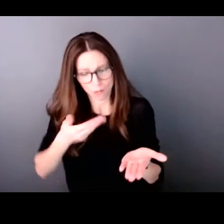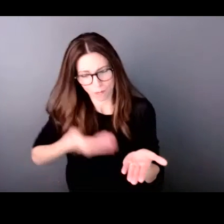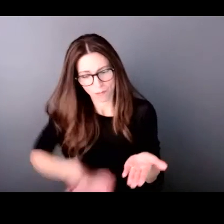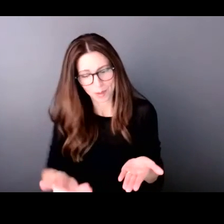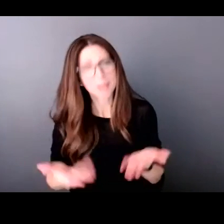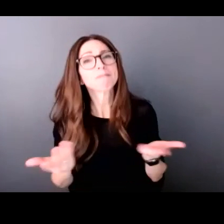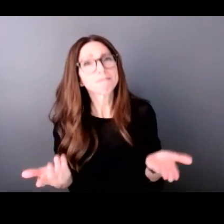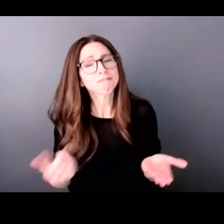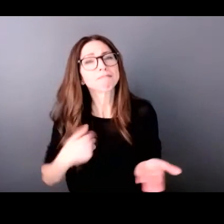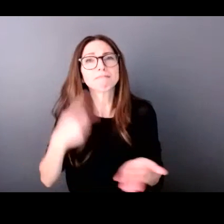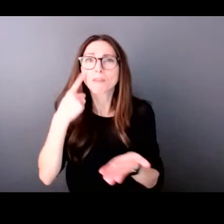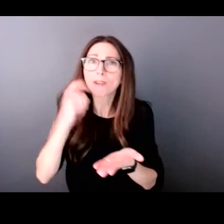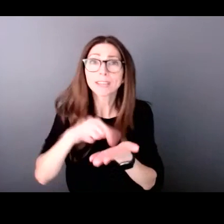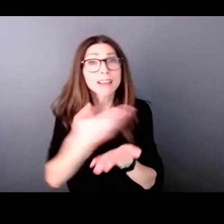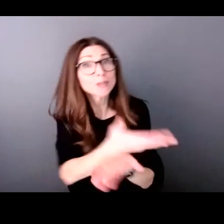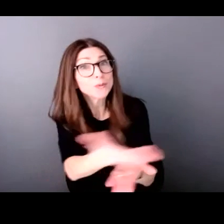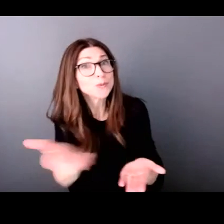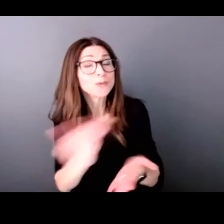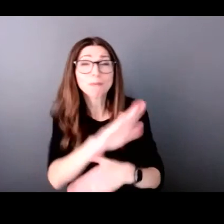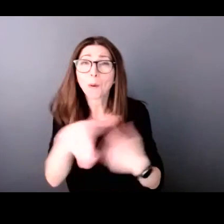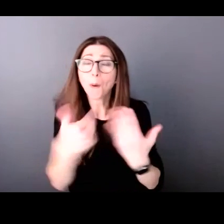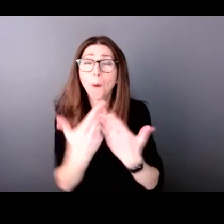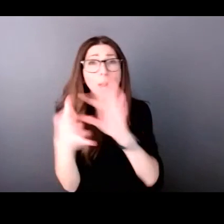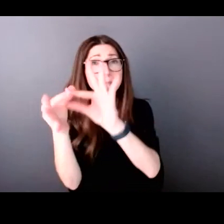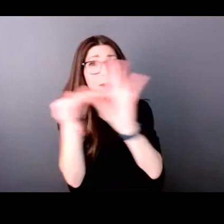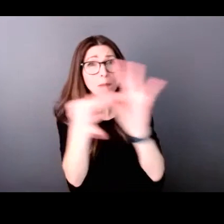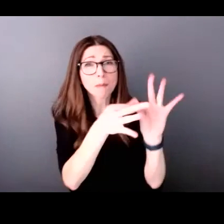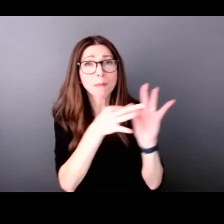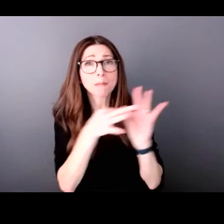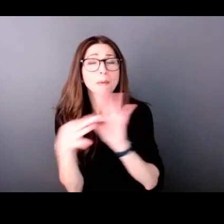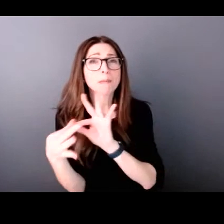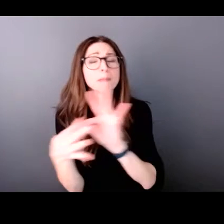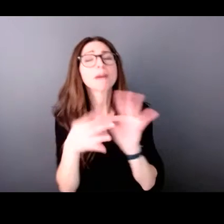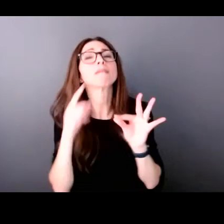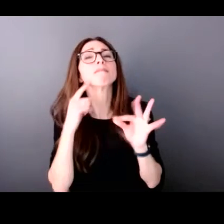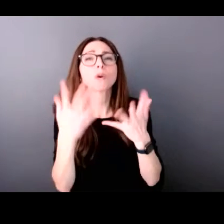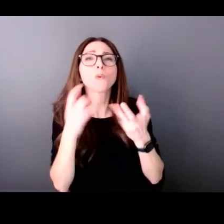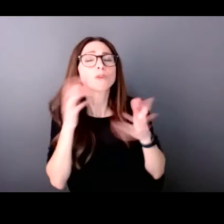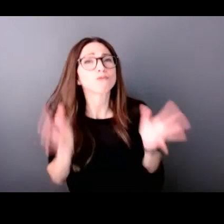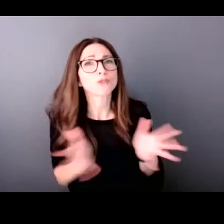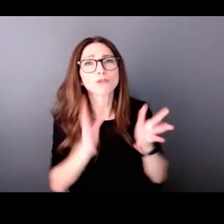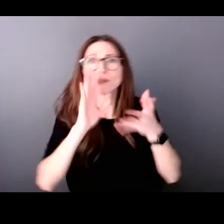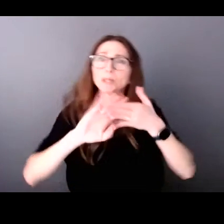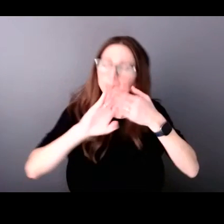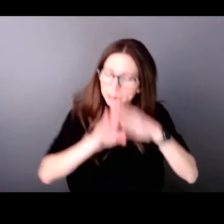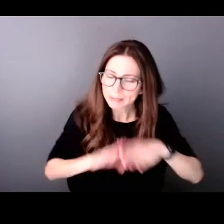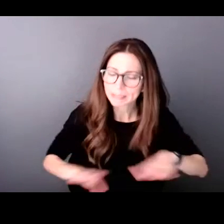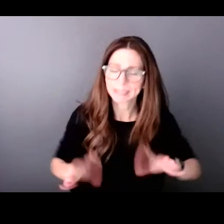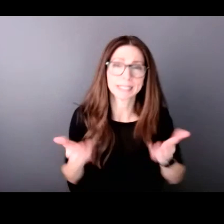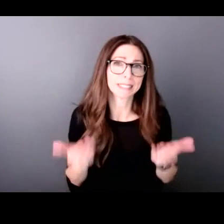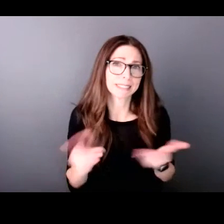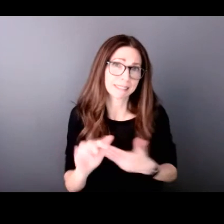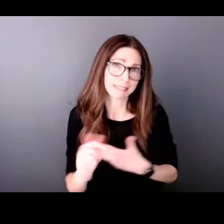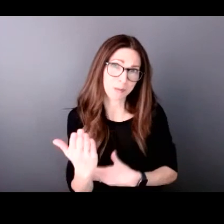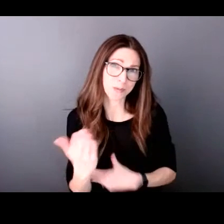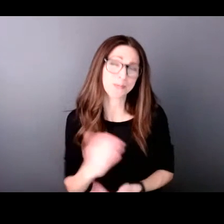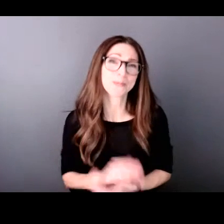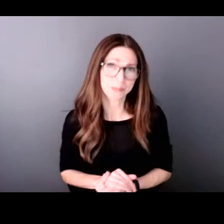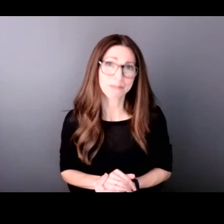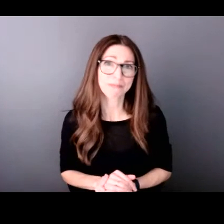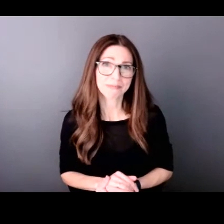greetings to all of you who have gathered here, that peace would continue in our thoughts during our time together. Thank